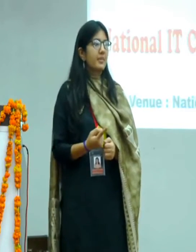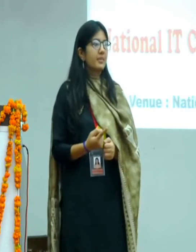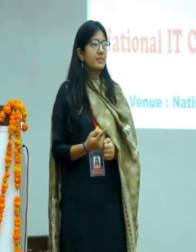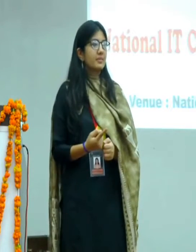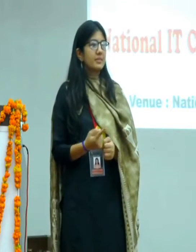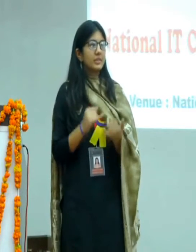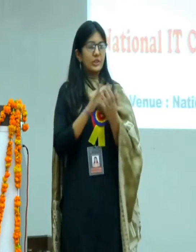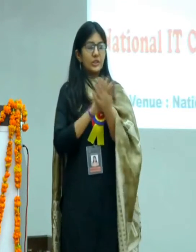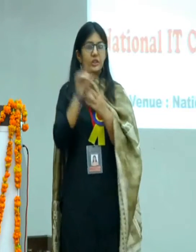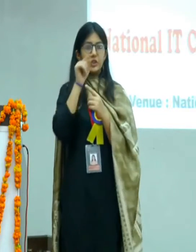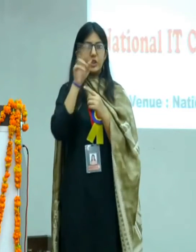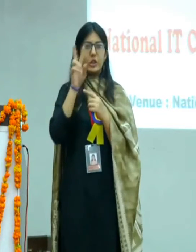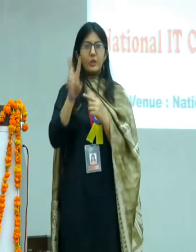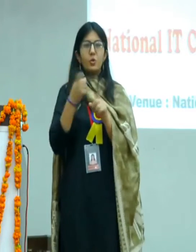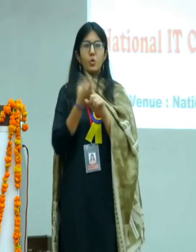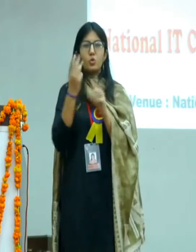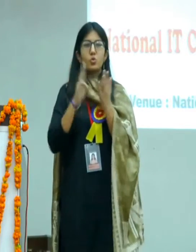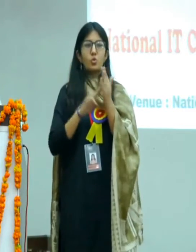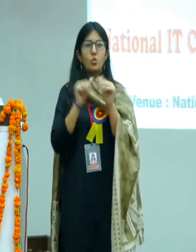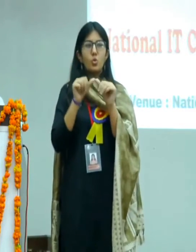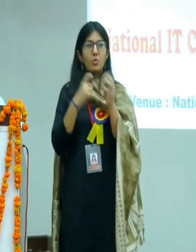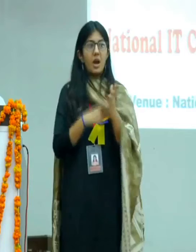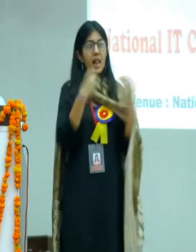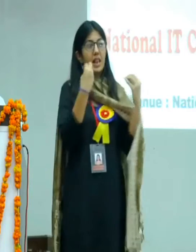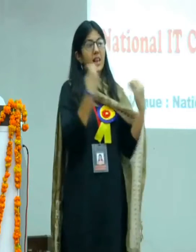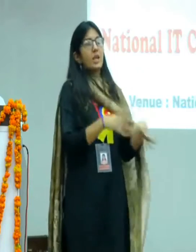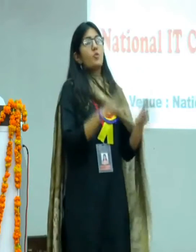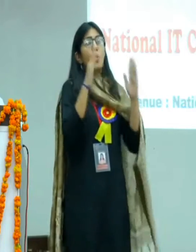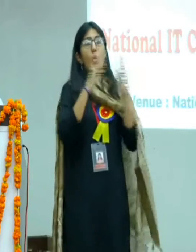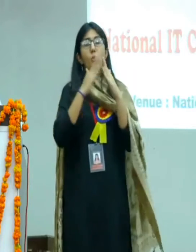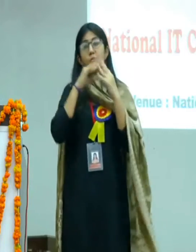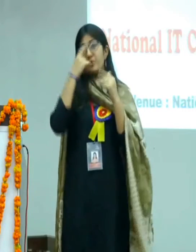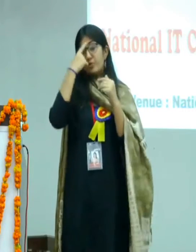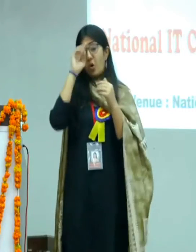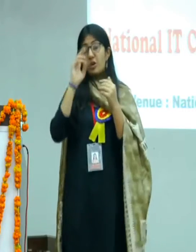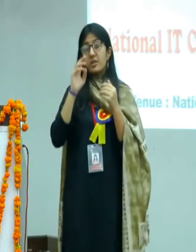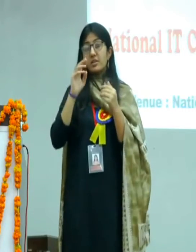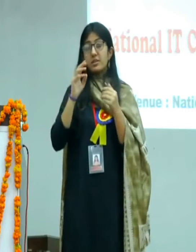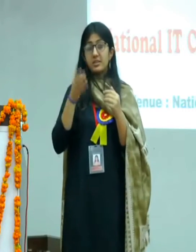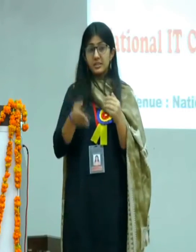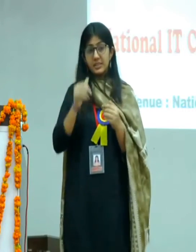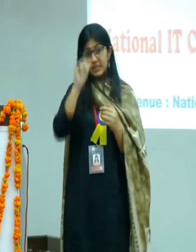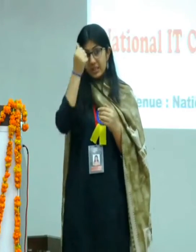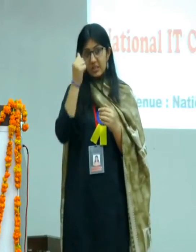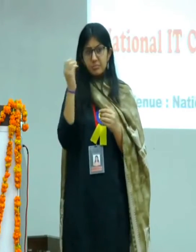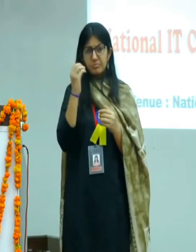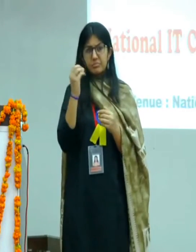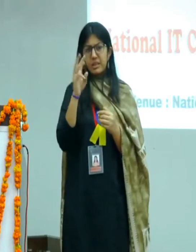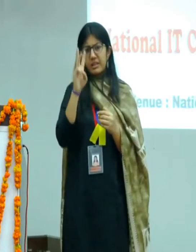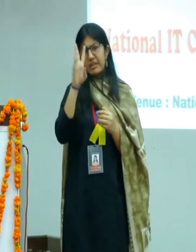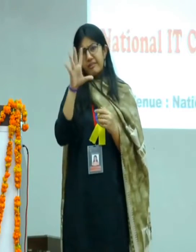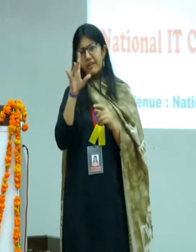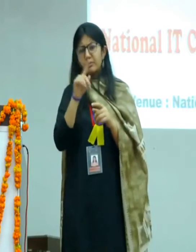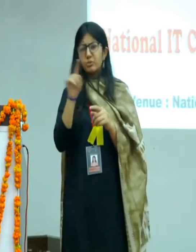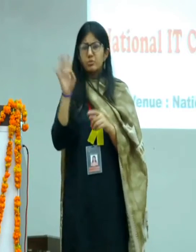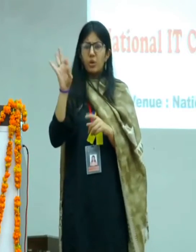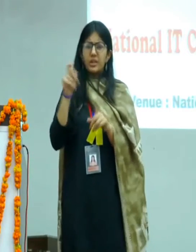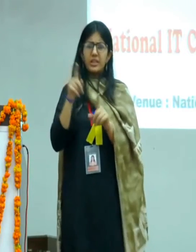Shiv Kumar Ji left his home for the nation just before, roughly around 35 to 40 years